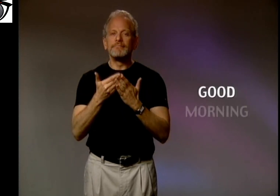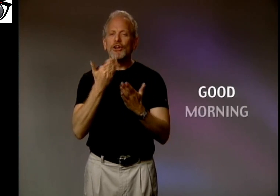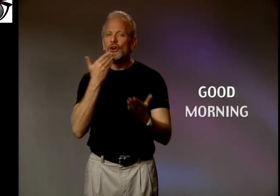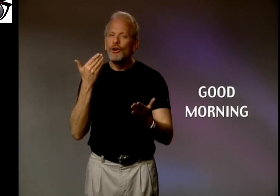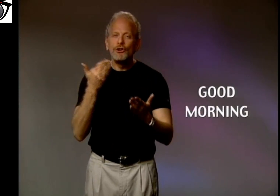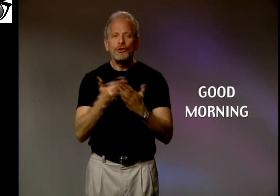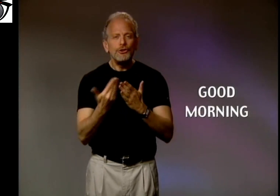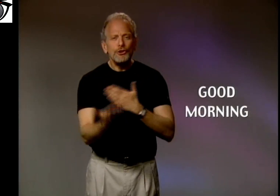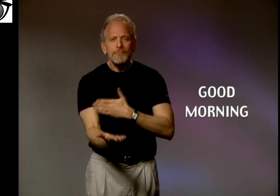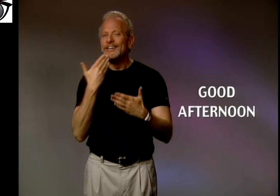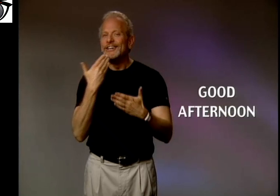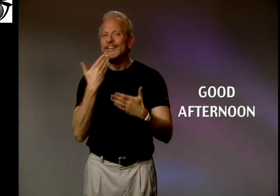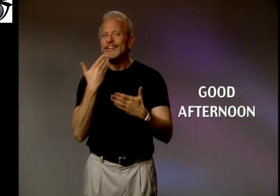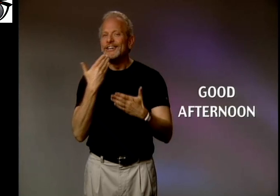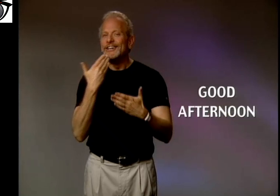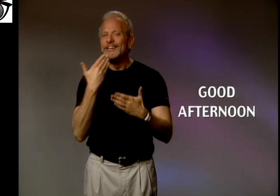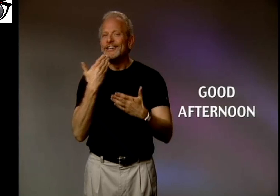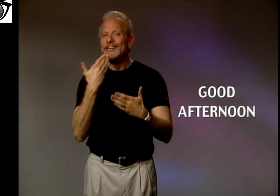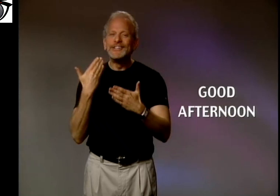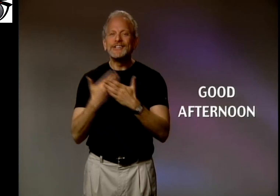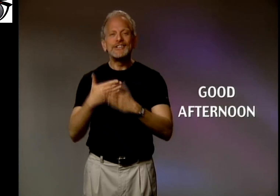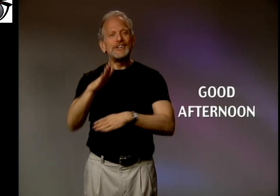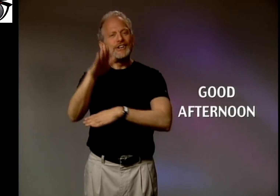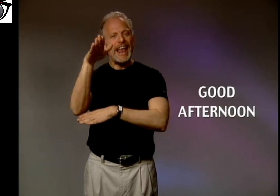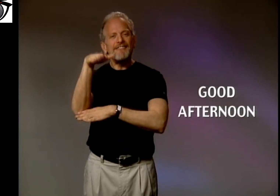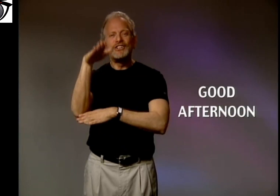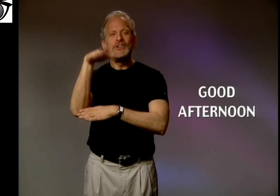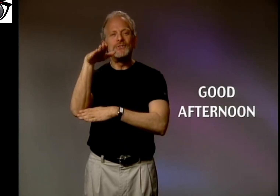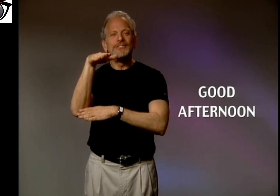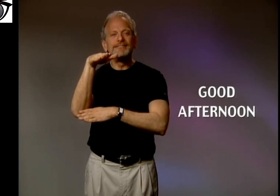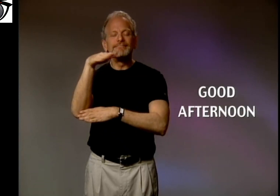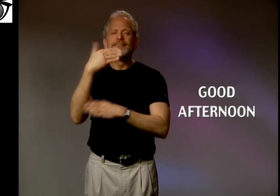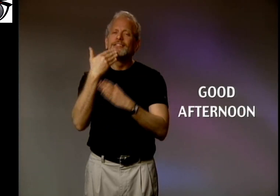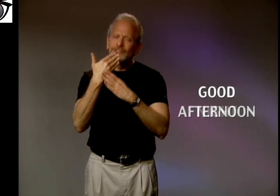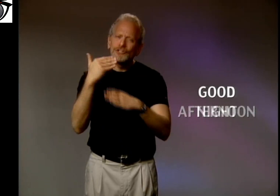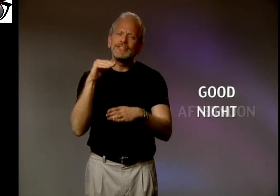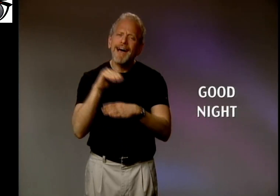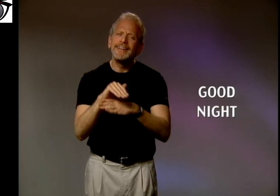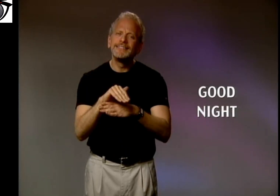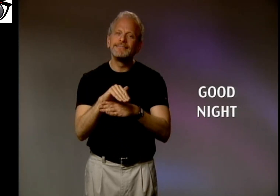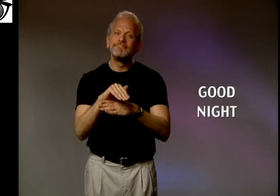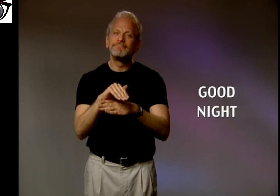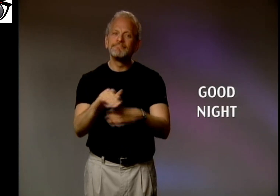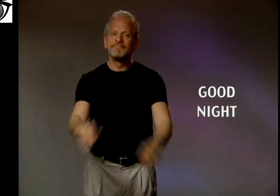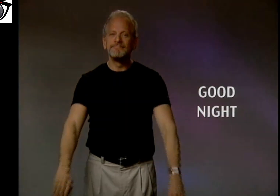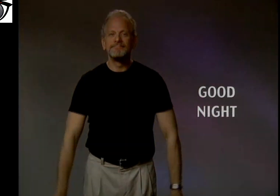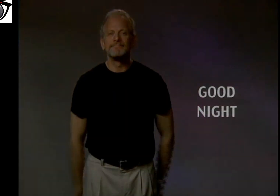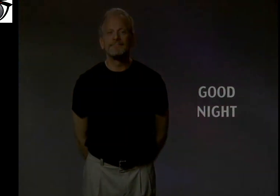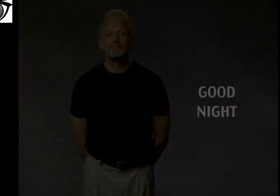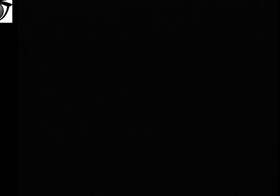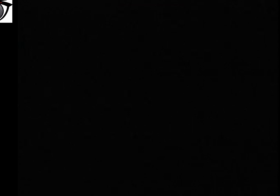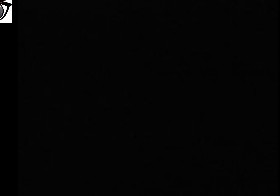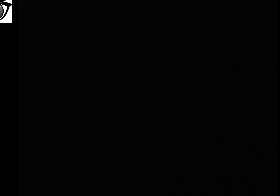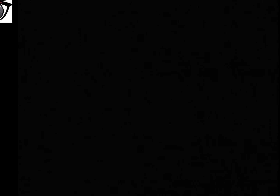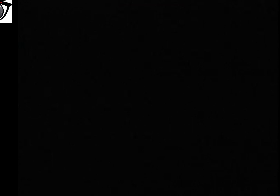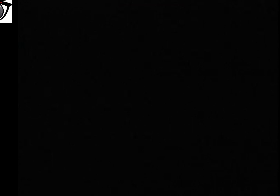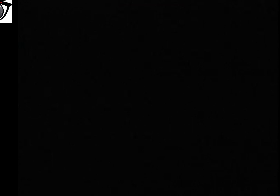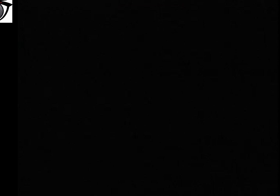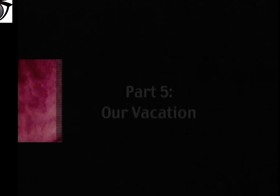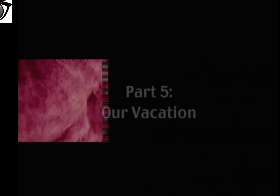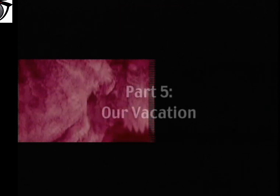good. Good morning. Good afternoon. Good night.